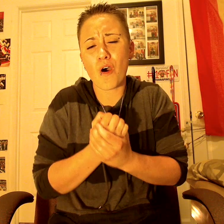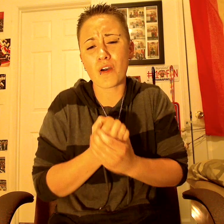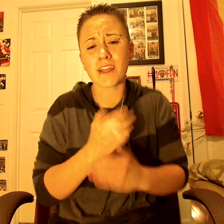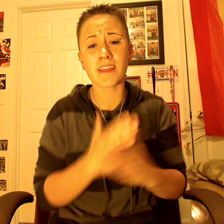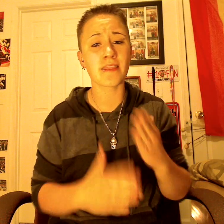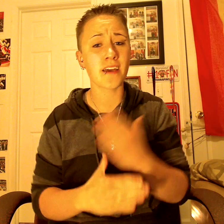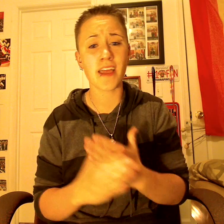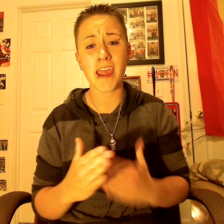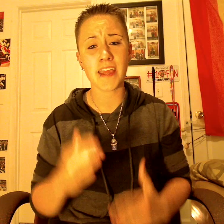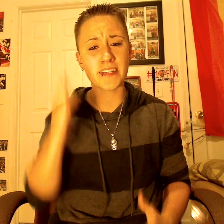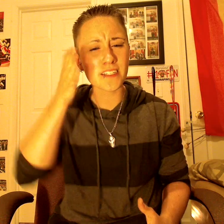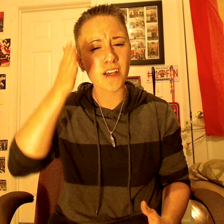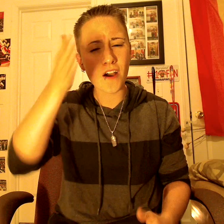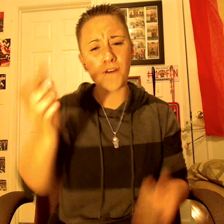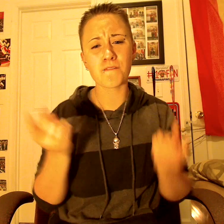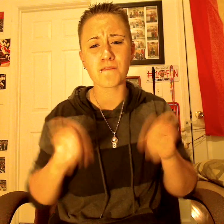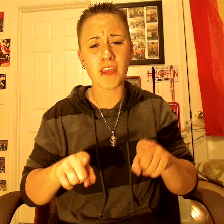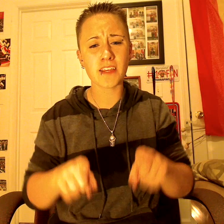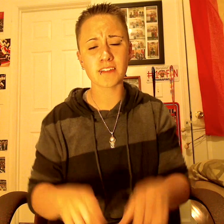caught in the hands of fate.